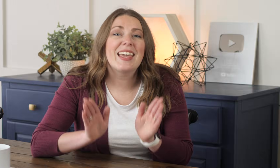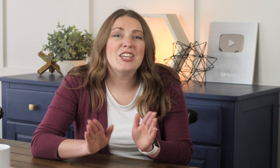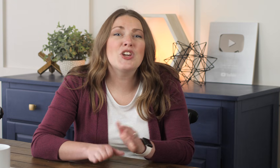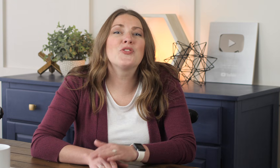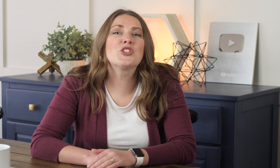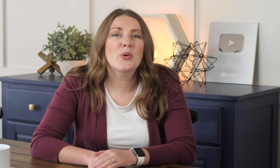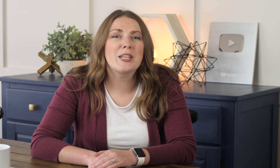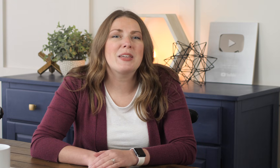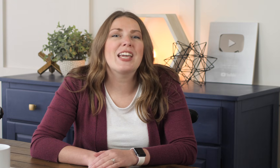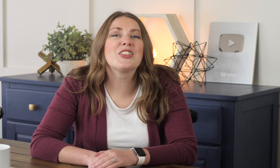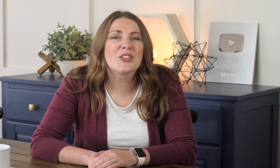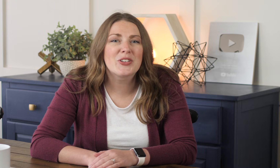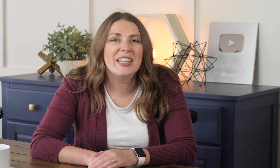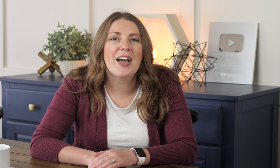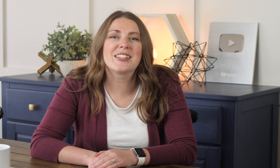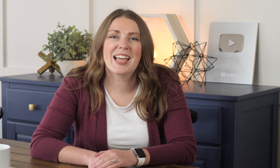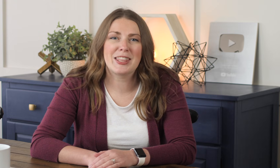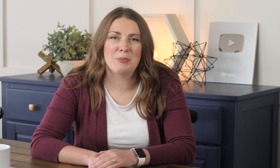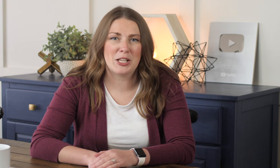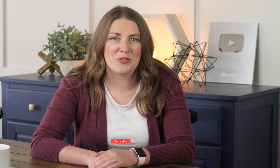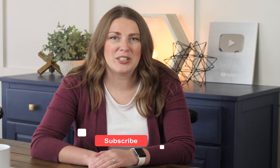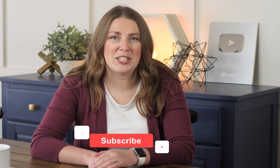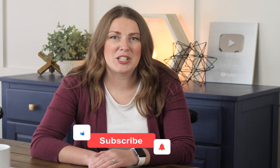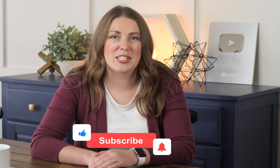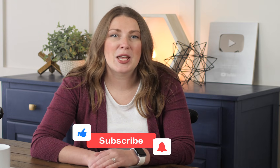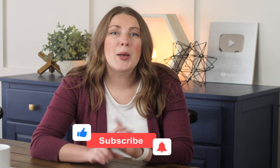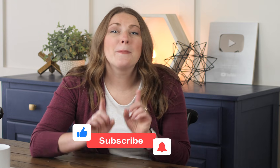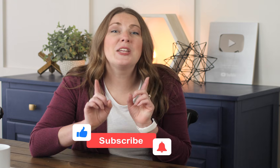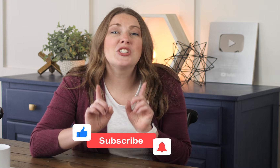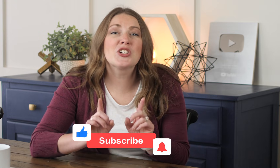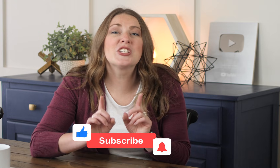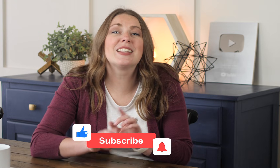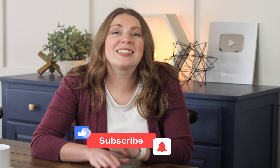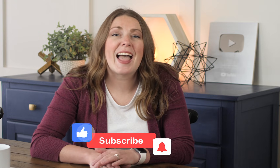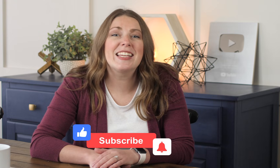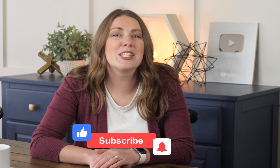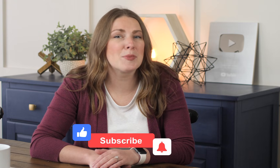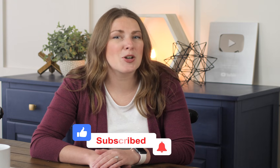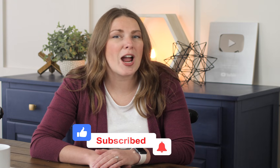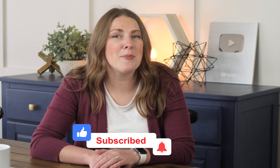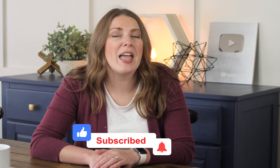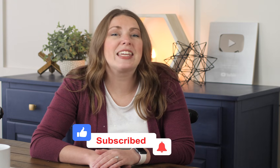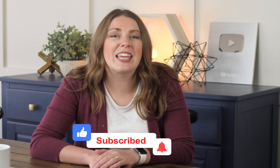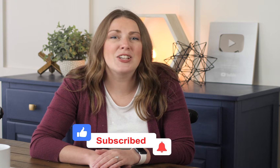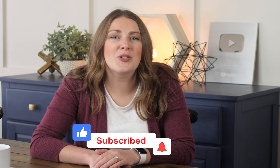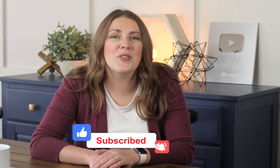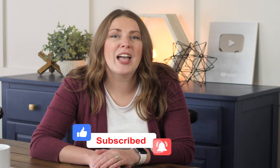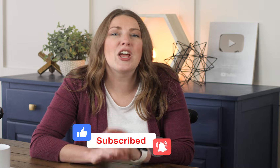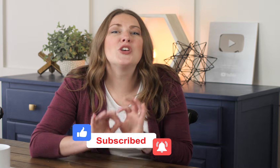Thank you for joining me in learning how to sign the Pledge of Allegiance. Be sure to like, subscribe, and get notified